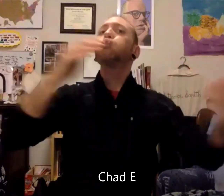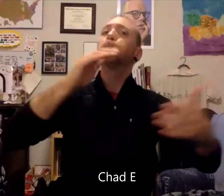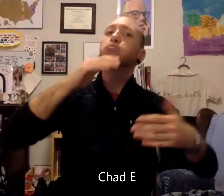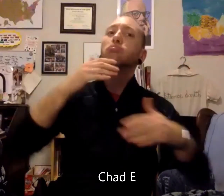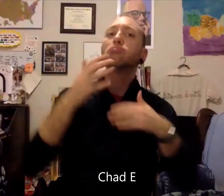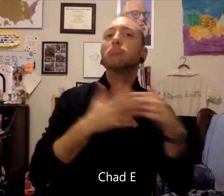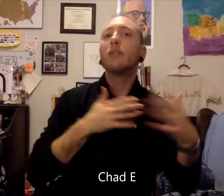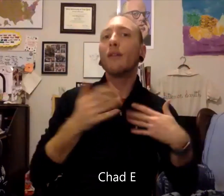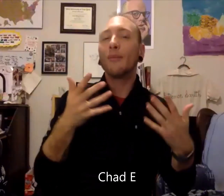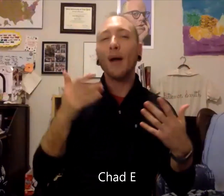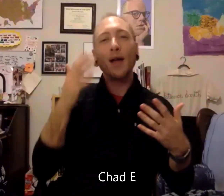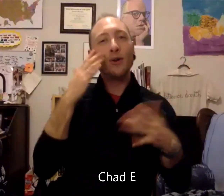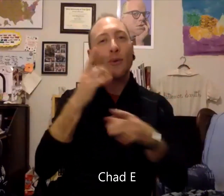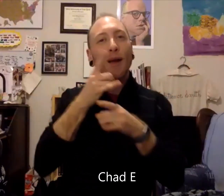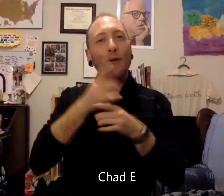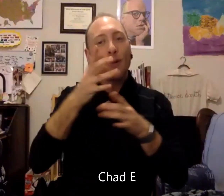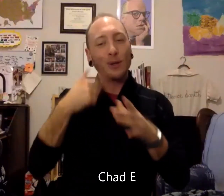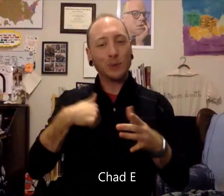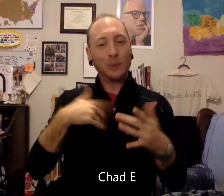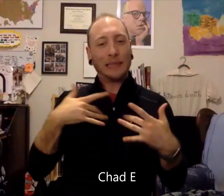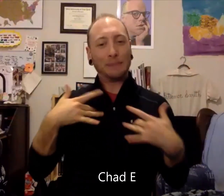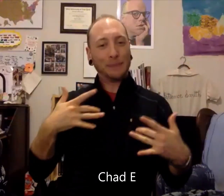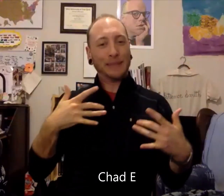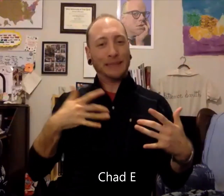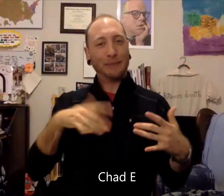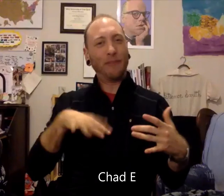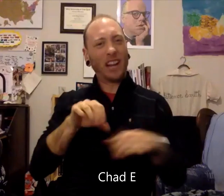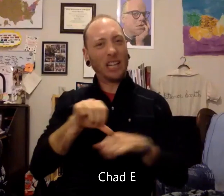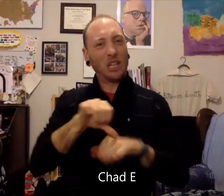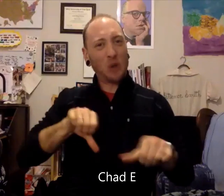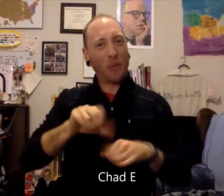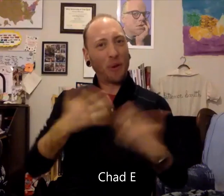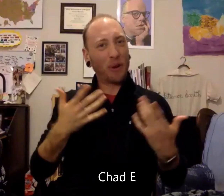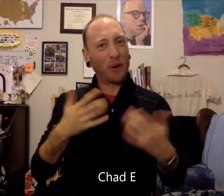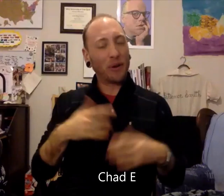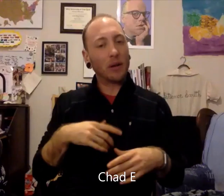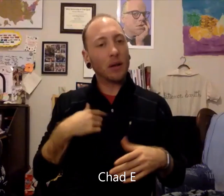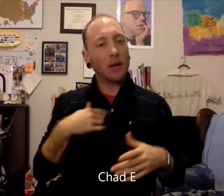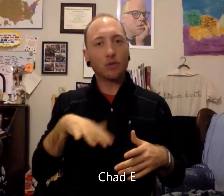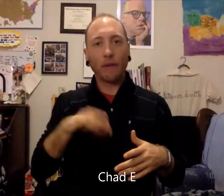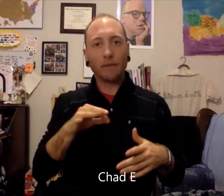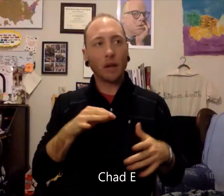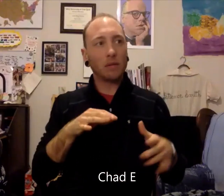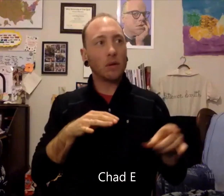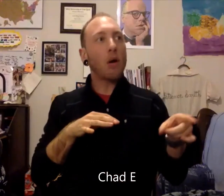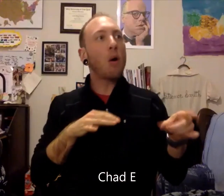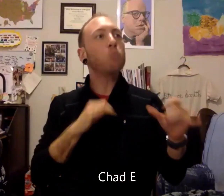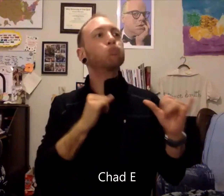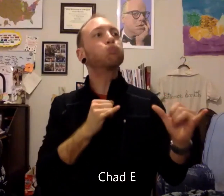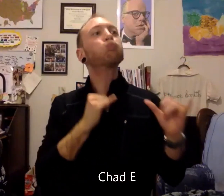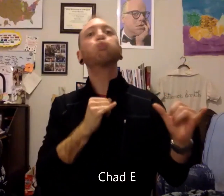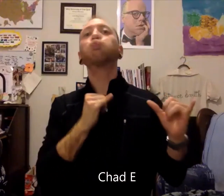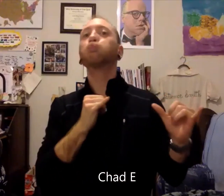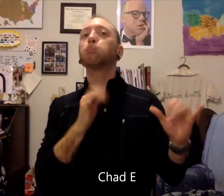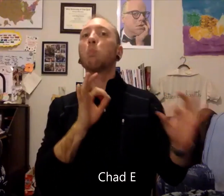other. And I was there a day and found people who drank like me, and basically, this